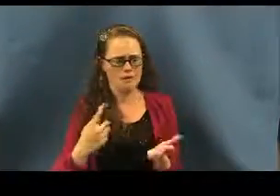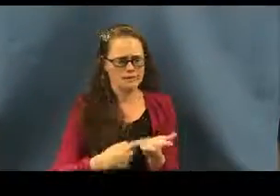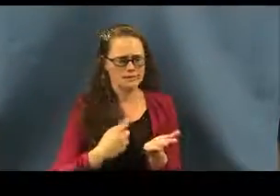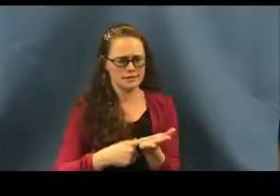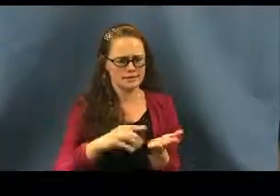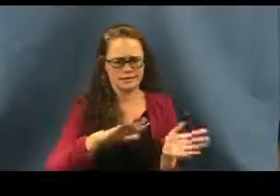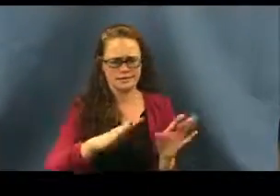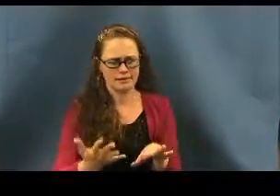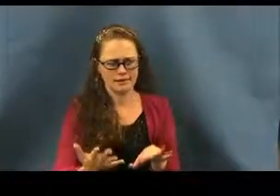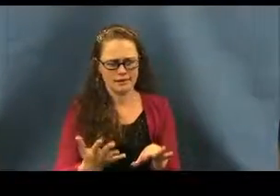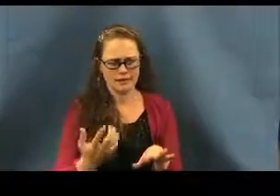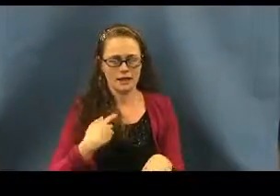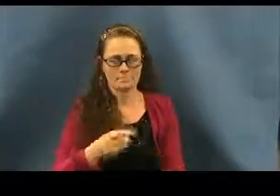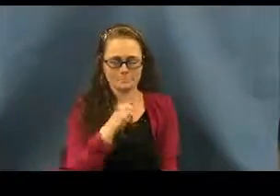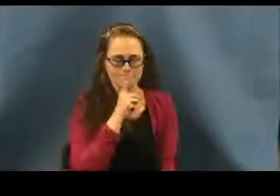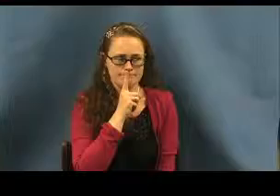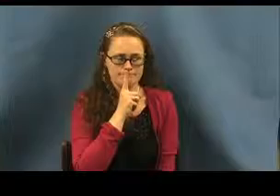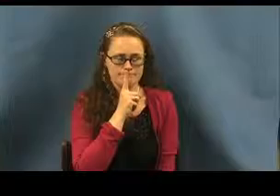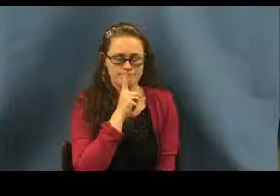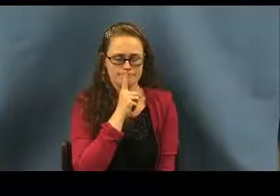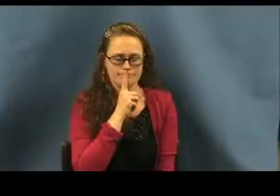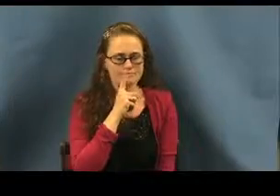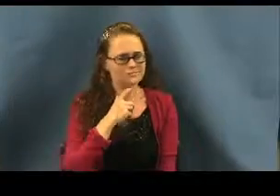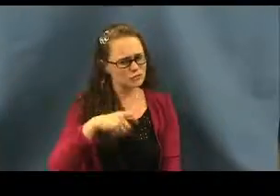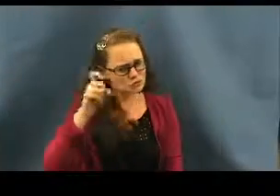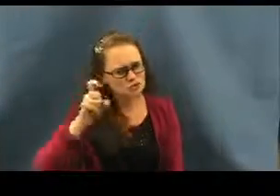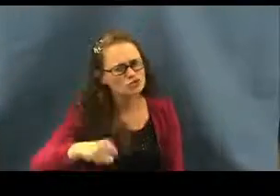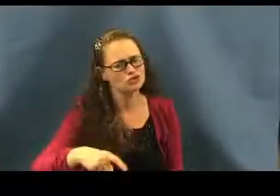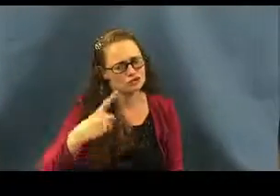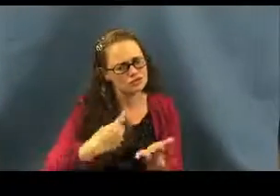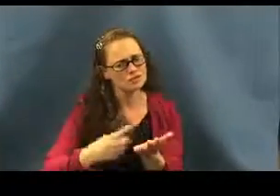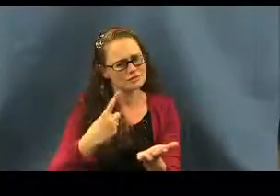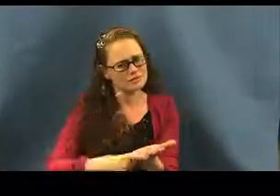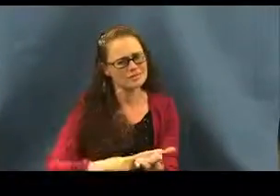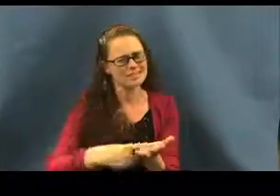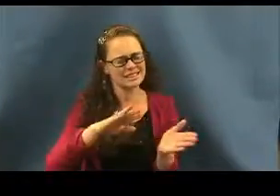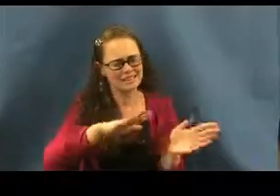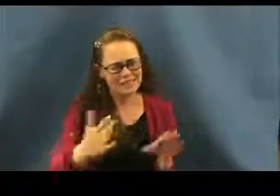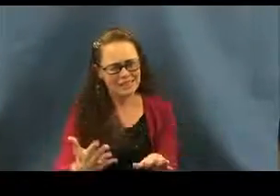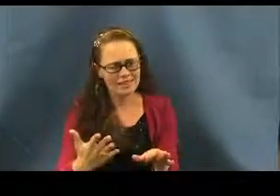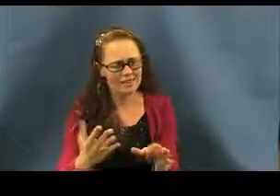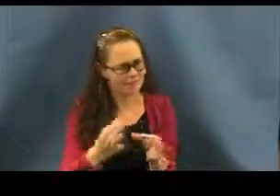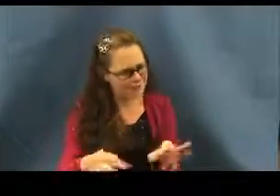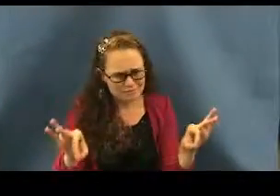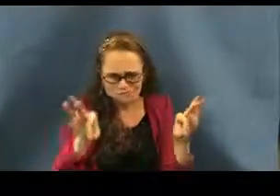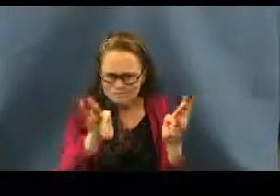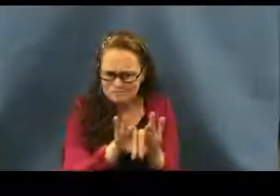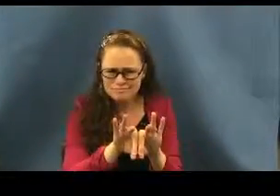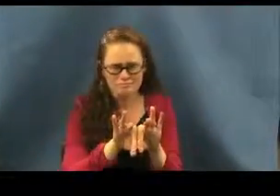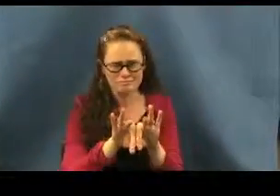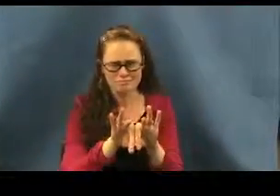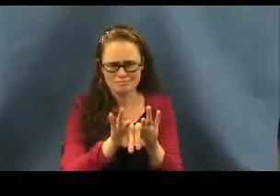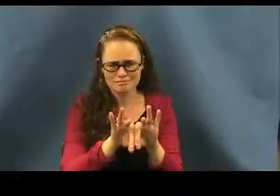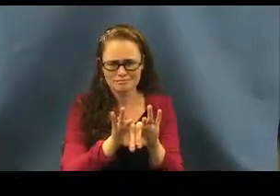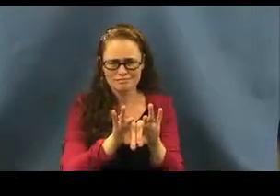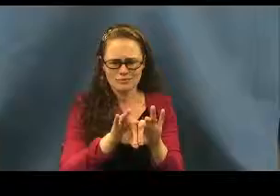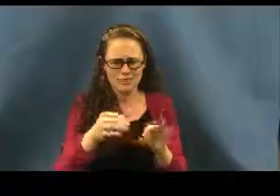Our shared spaces can better reflect what matters to us as individuals and as a community. And with more ways to share our